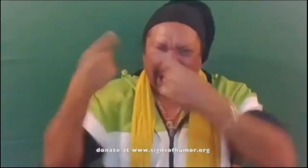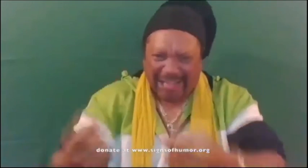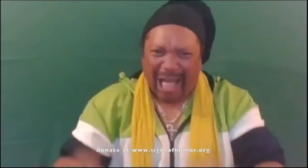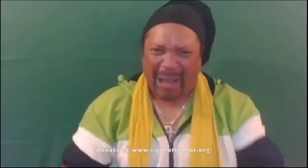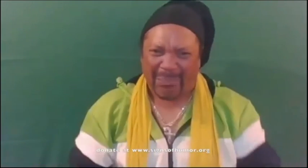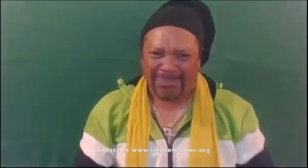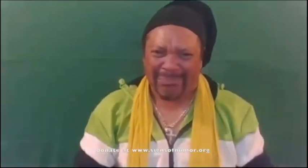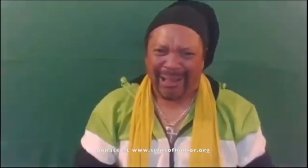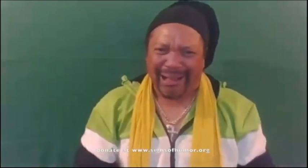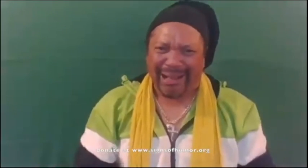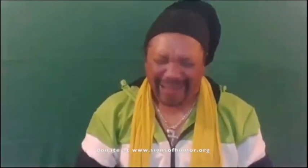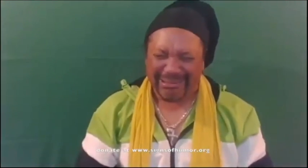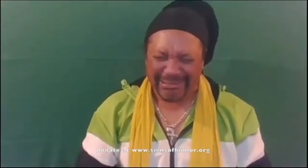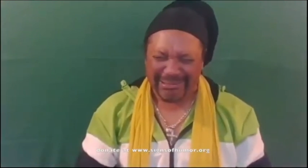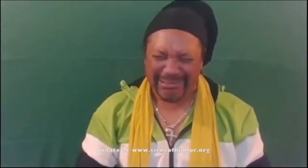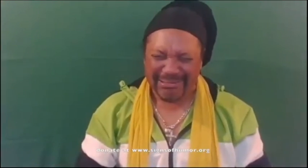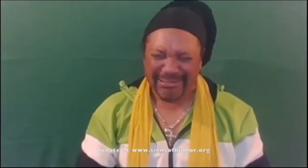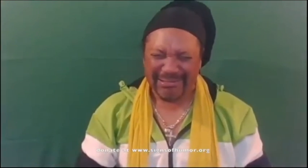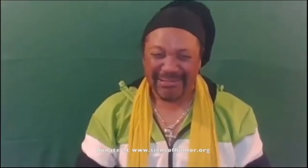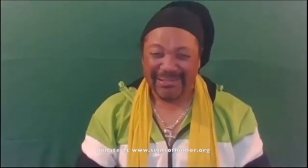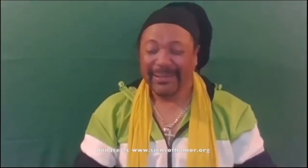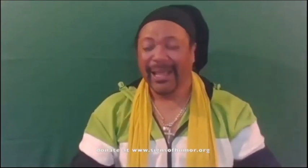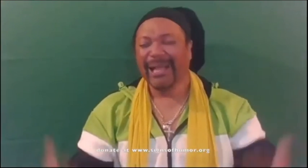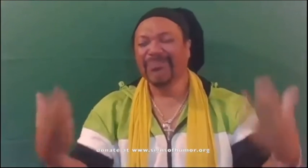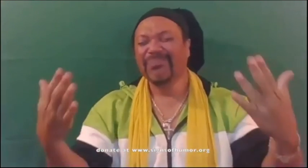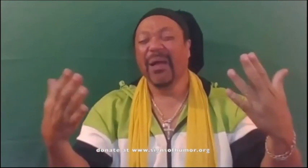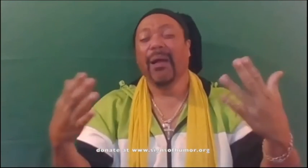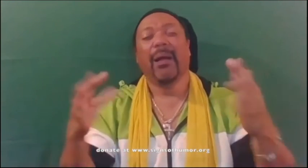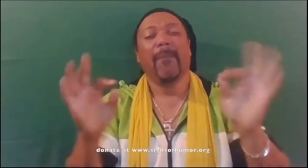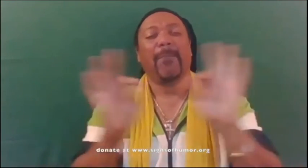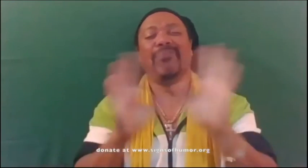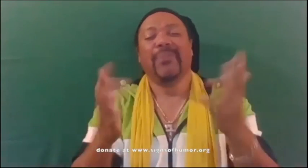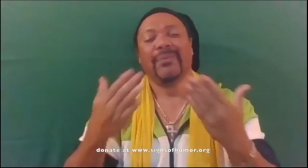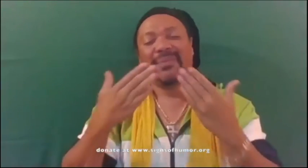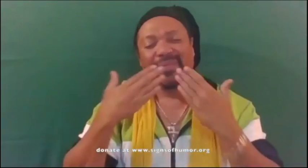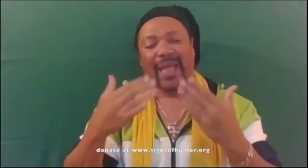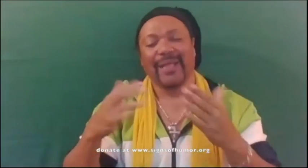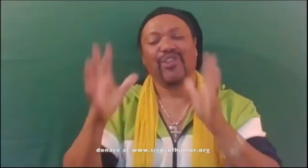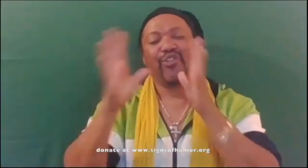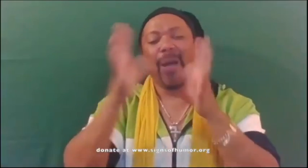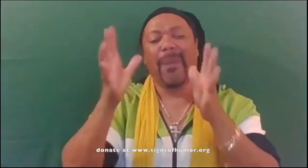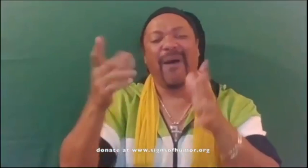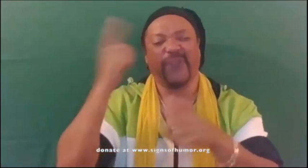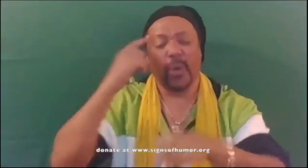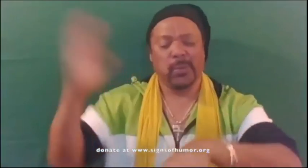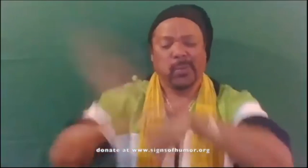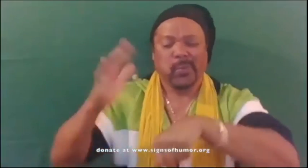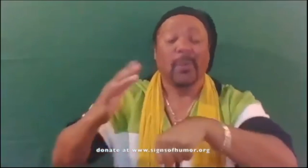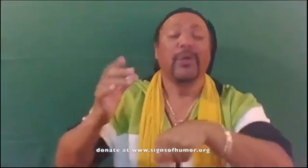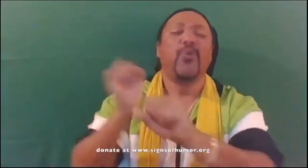me. I used to get in trouble all the time. That's the only time they used to touch me was because I'd be trying to touch all this food. But I appreciate you. I